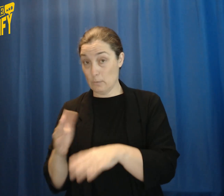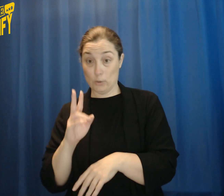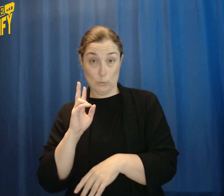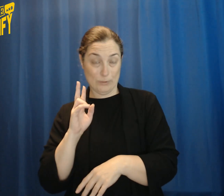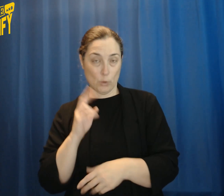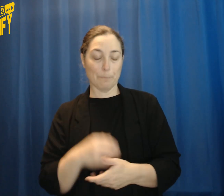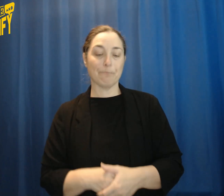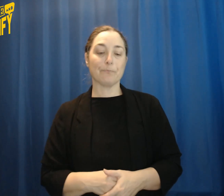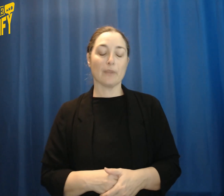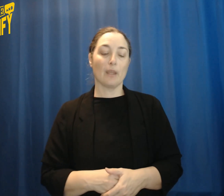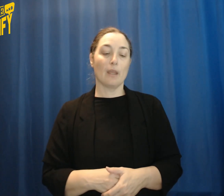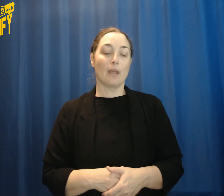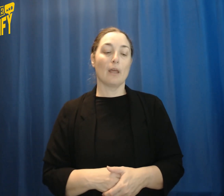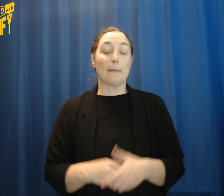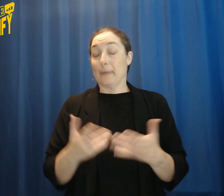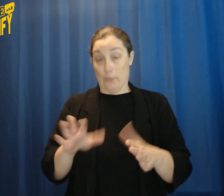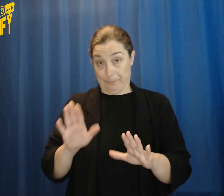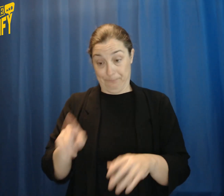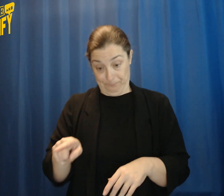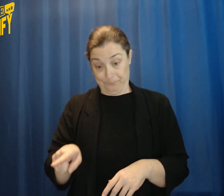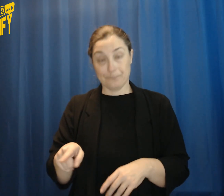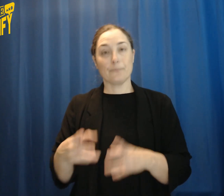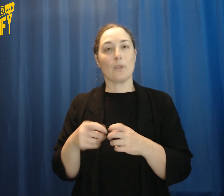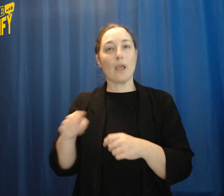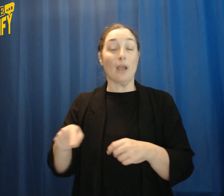laneway at the Malthouse there, laying bricks with him.